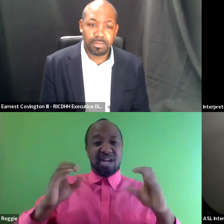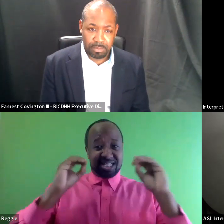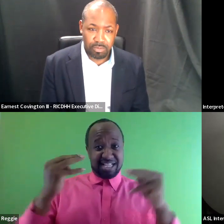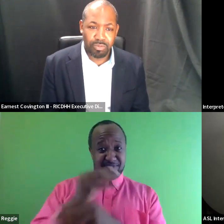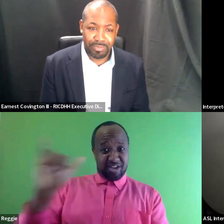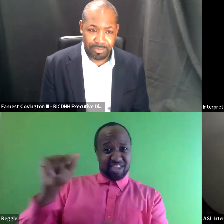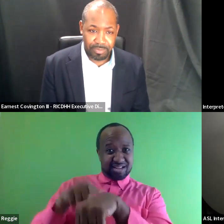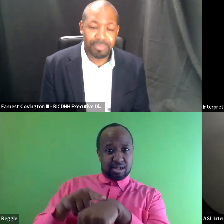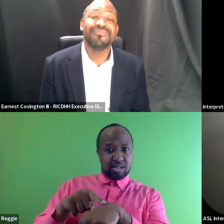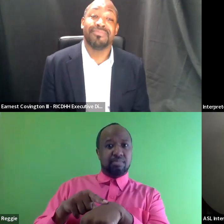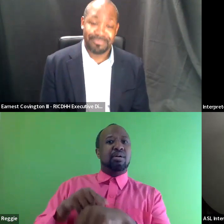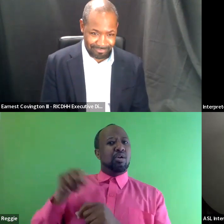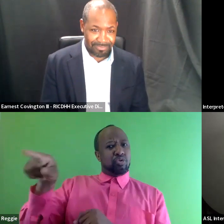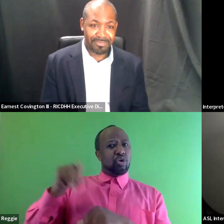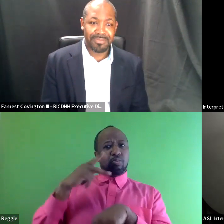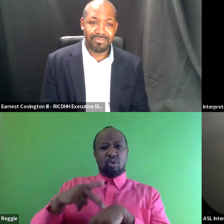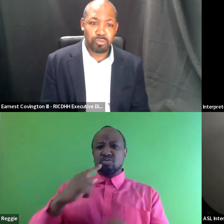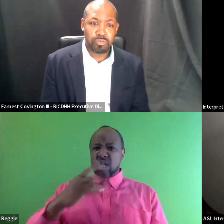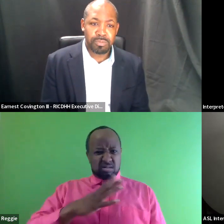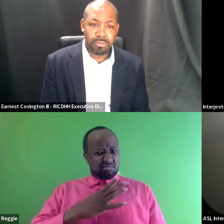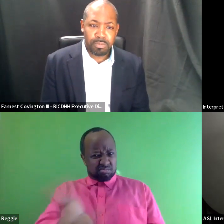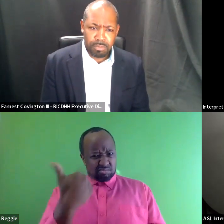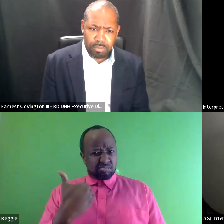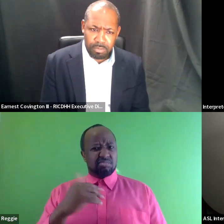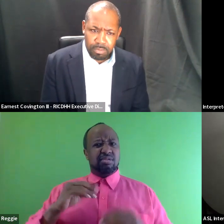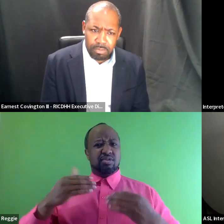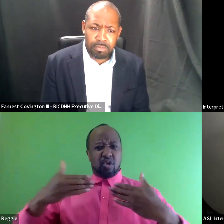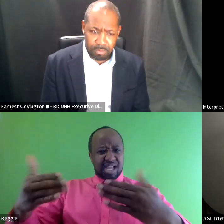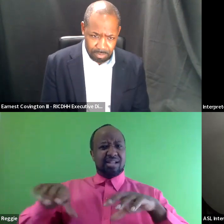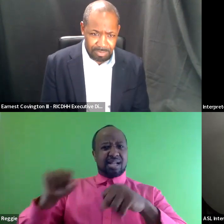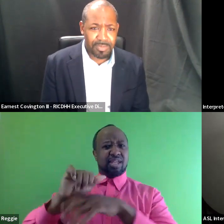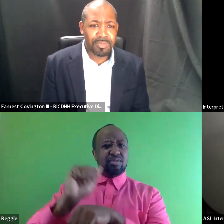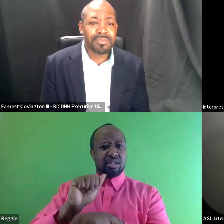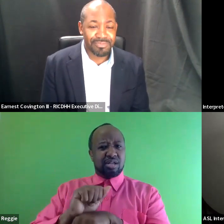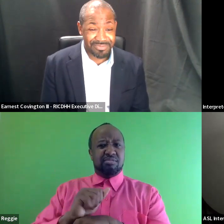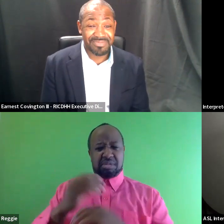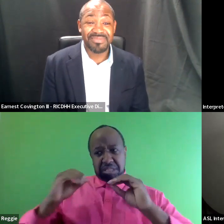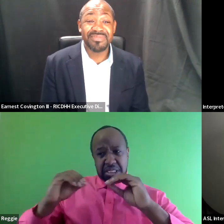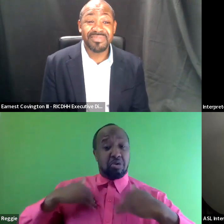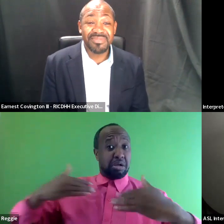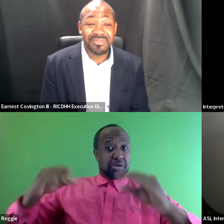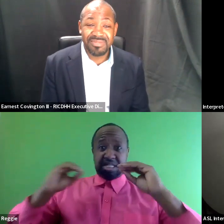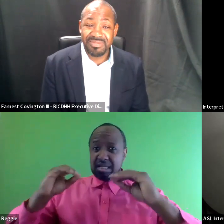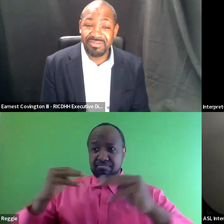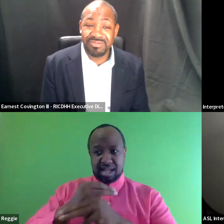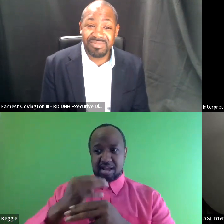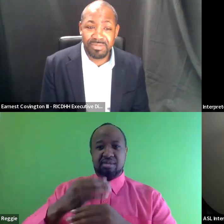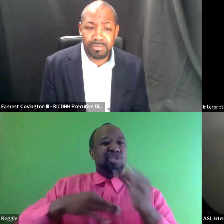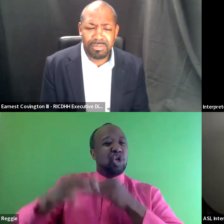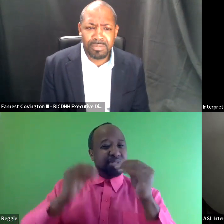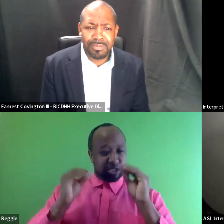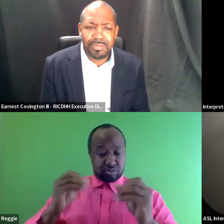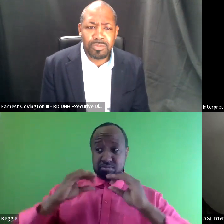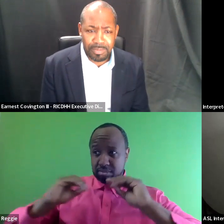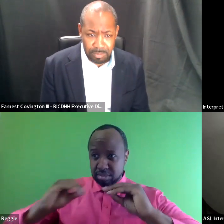were Black. So, and nobody wanted to teach math at that time. The principal said, hey, we don't have anyone. I know you're not certified yet, but you're working on it. So